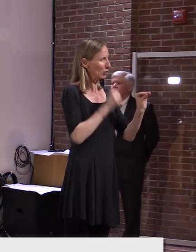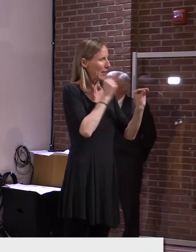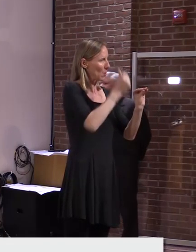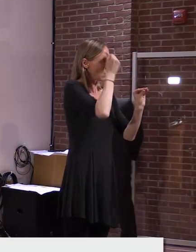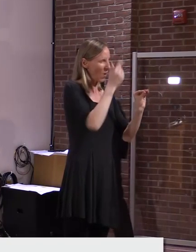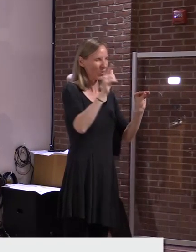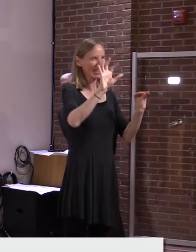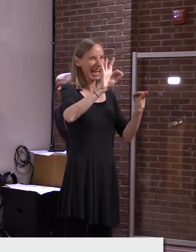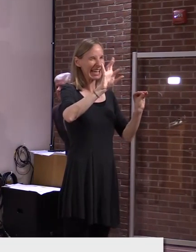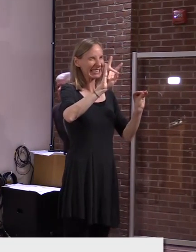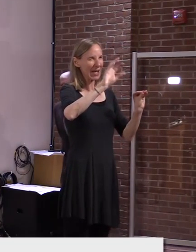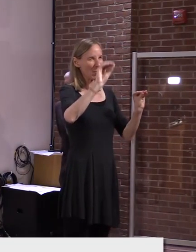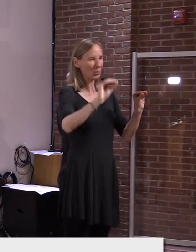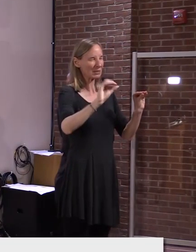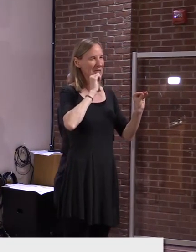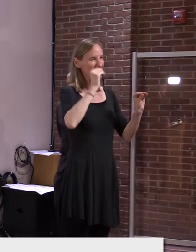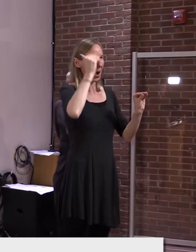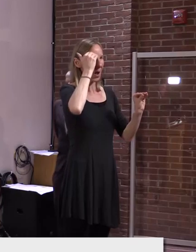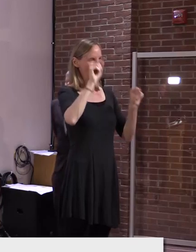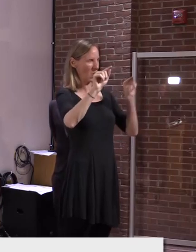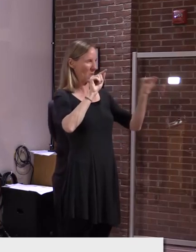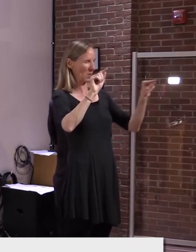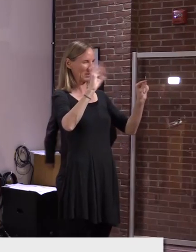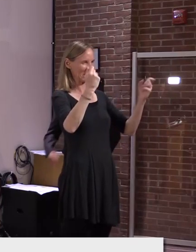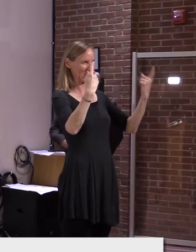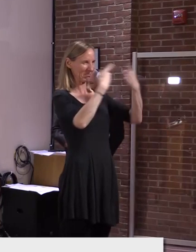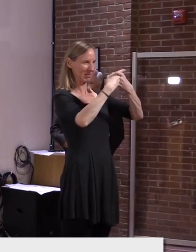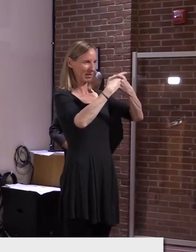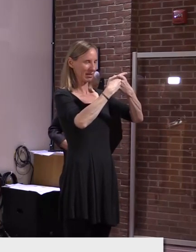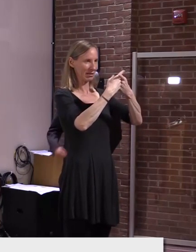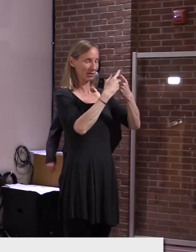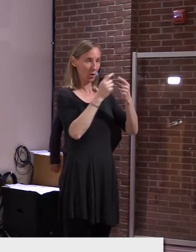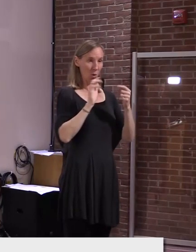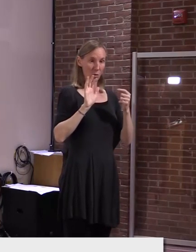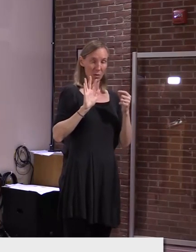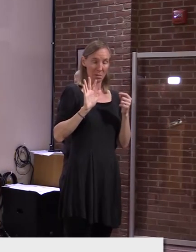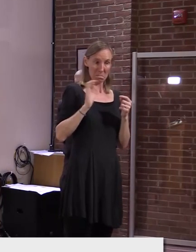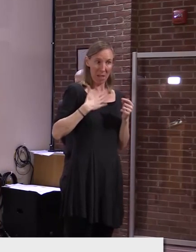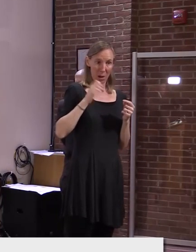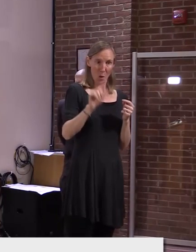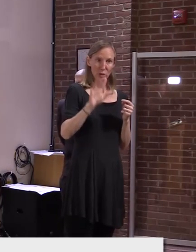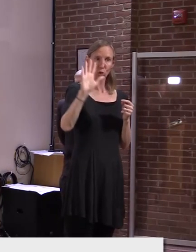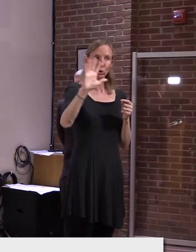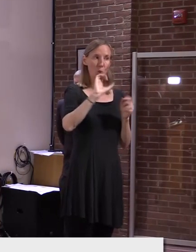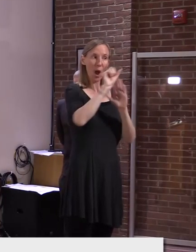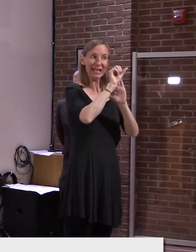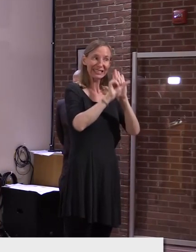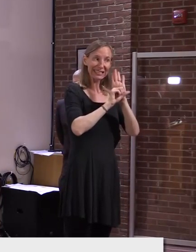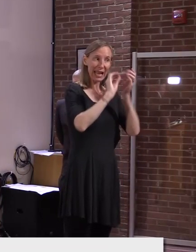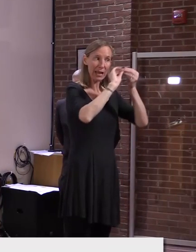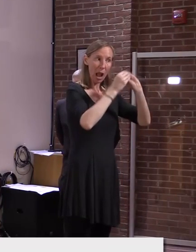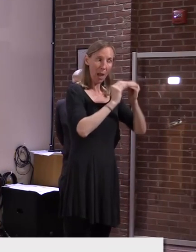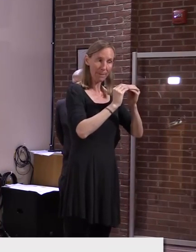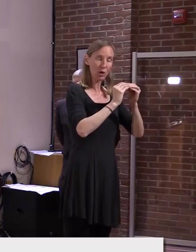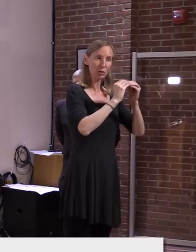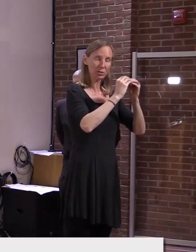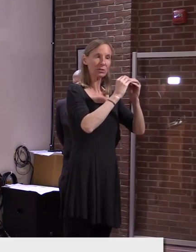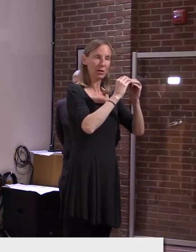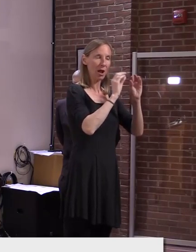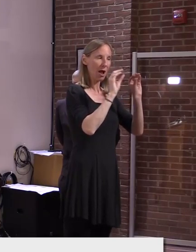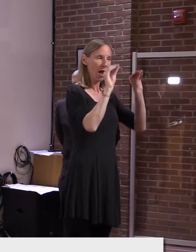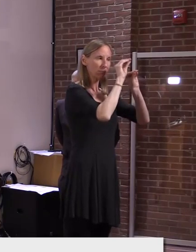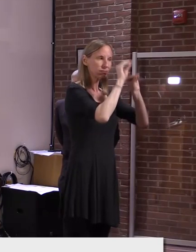the discrepancy is, or if your state data is capturing something or counting this information in